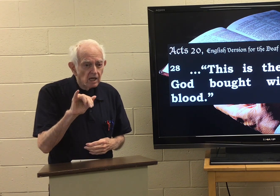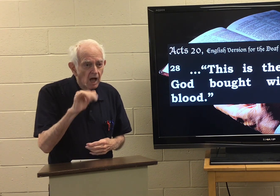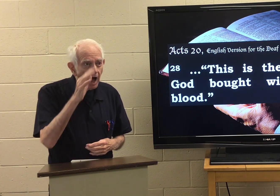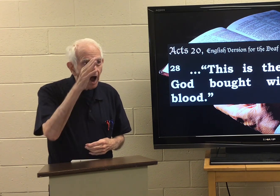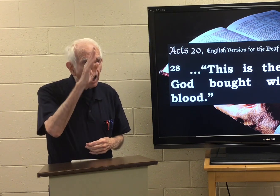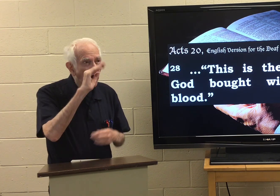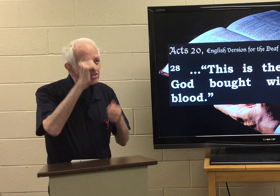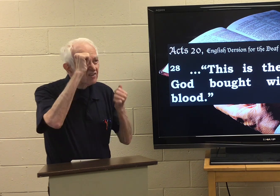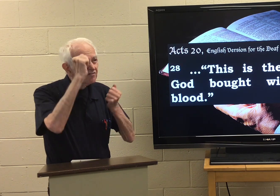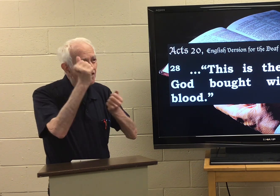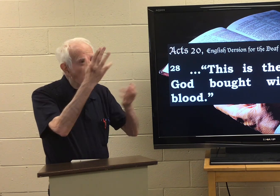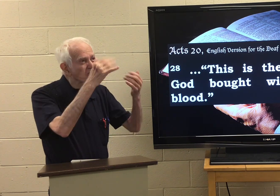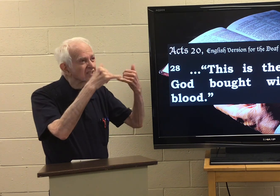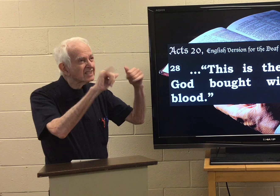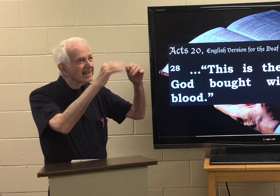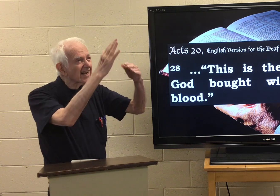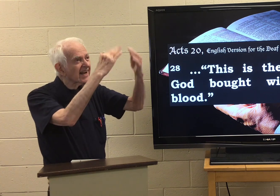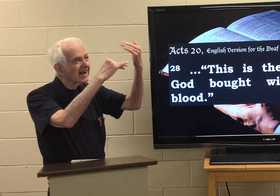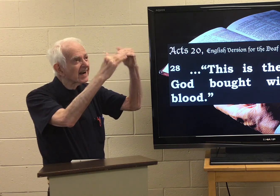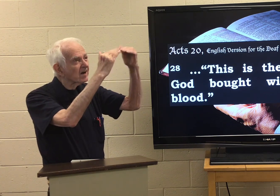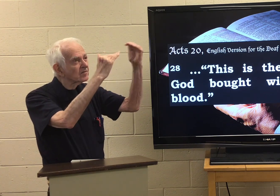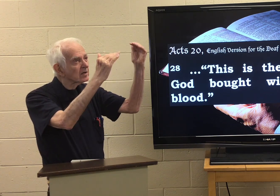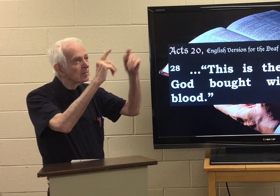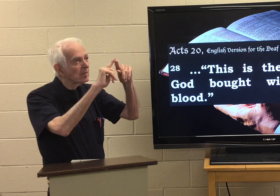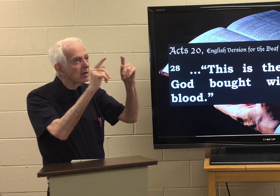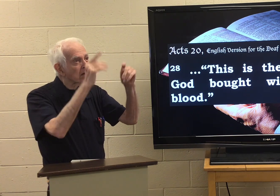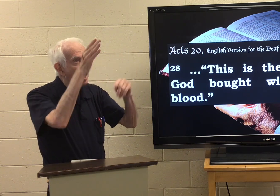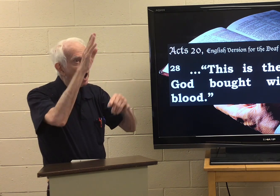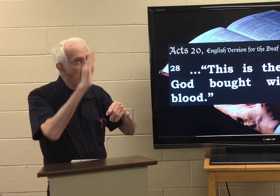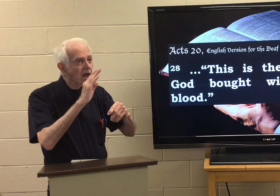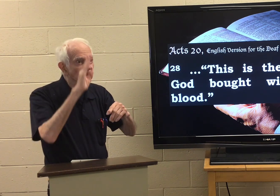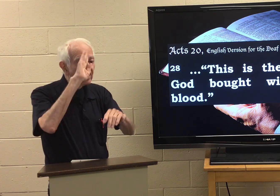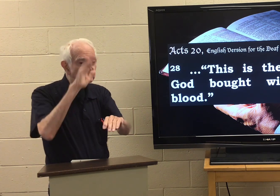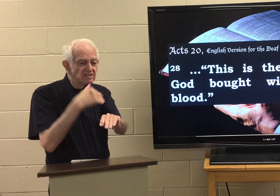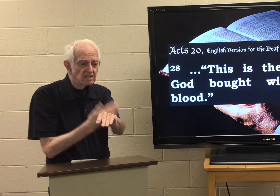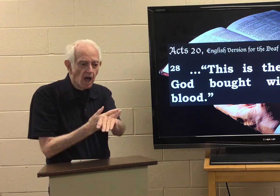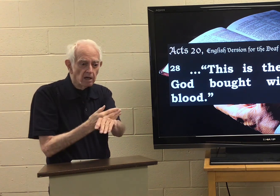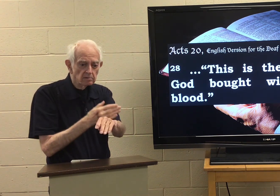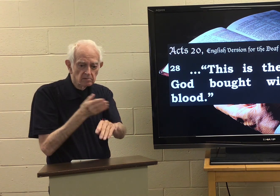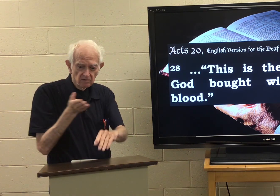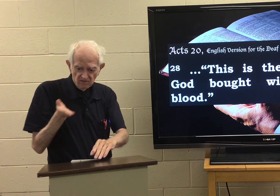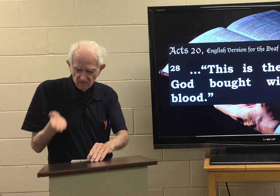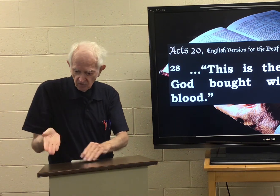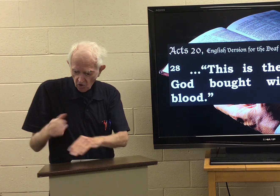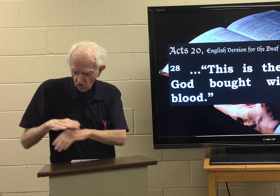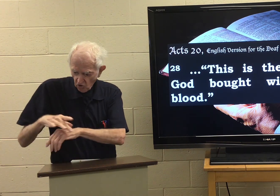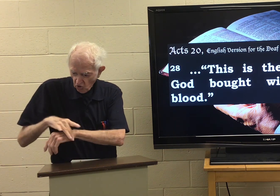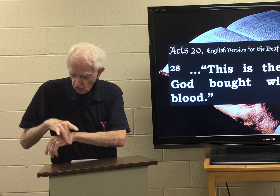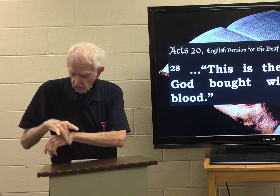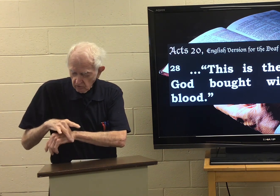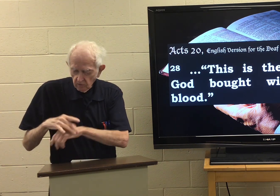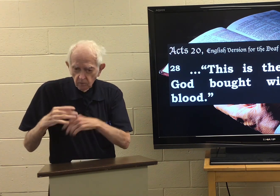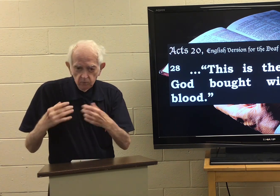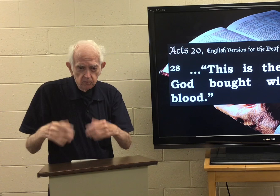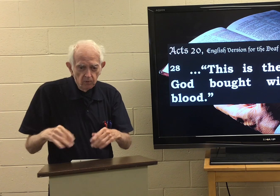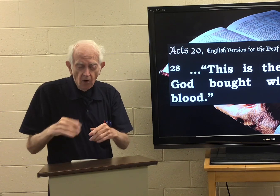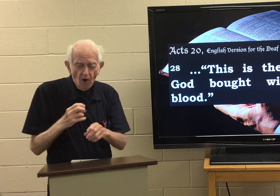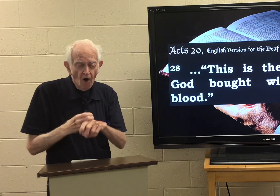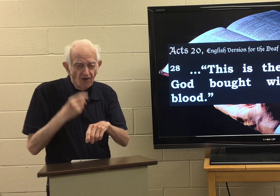mystery. God the Father is still in heaven, but God the Son is here on earth.